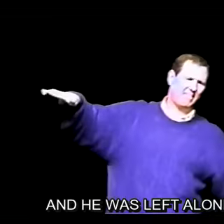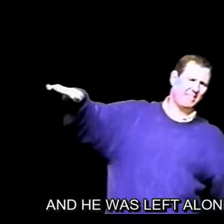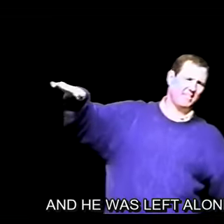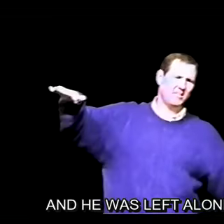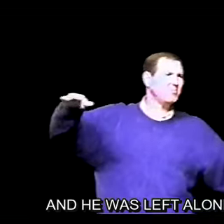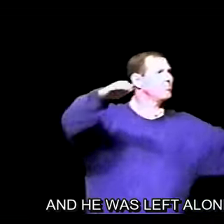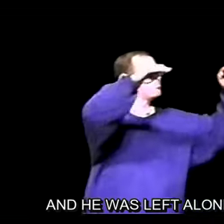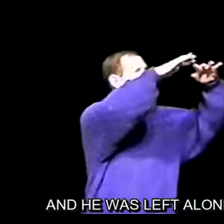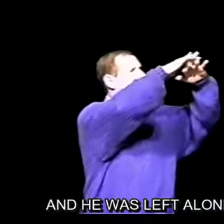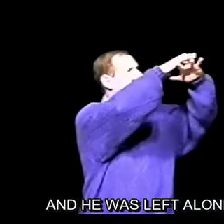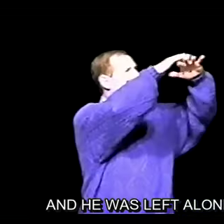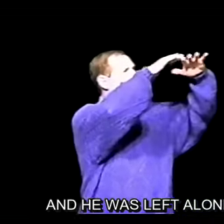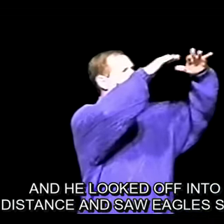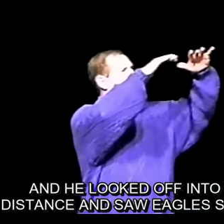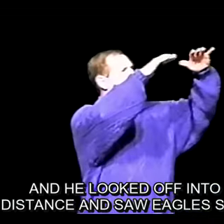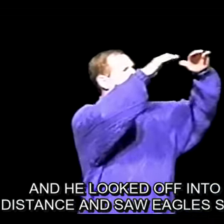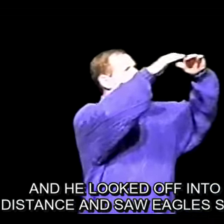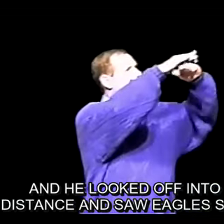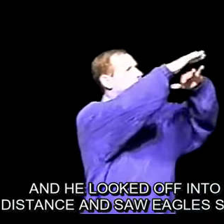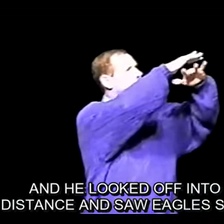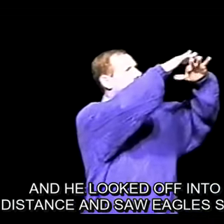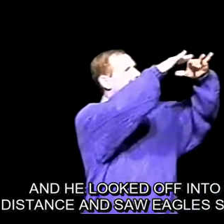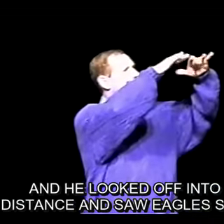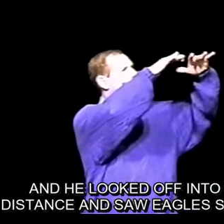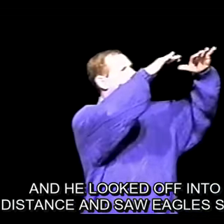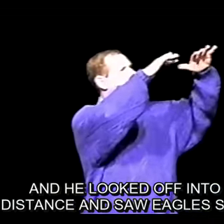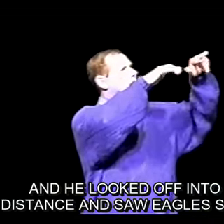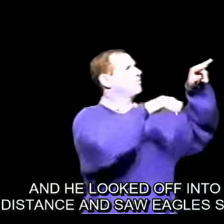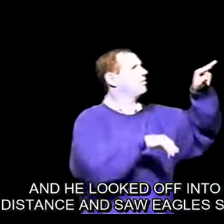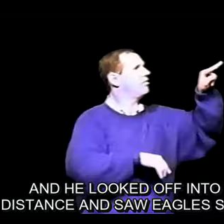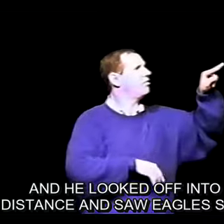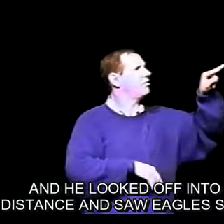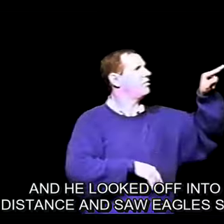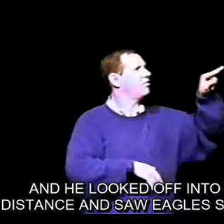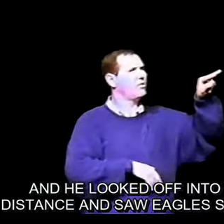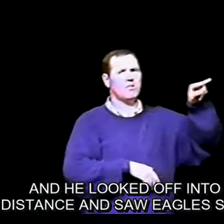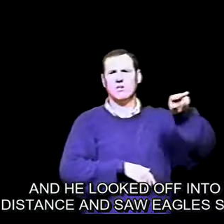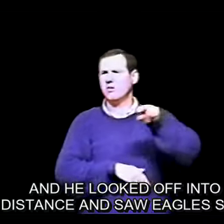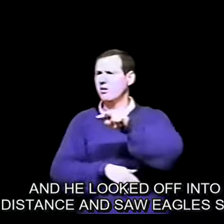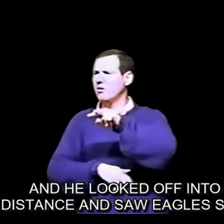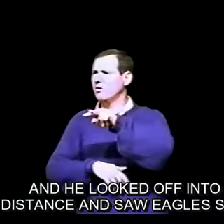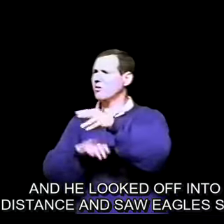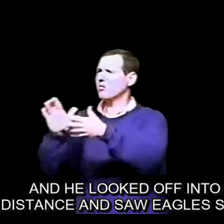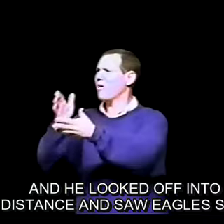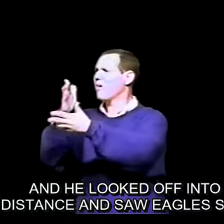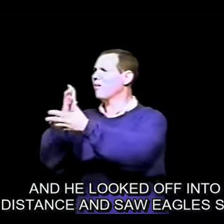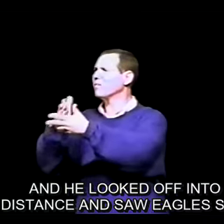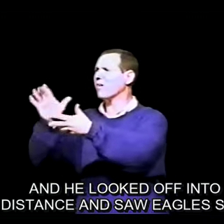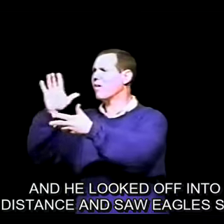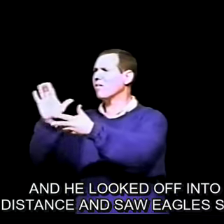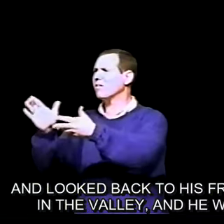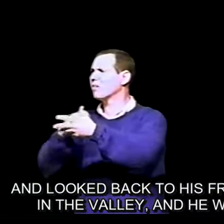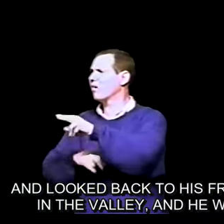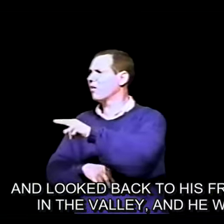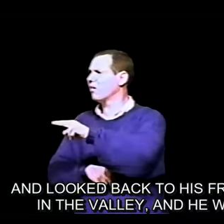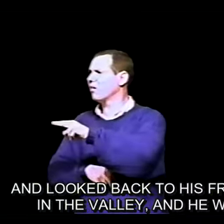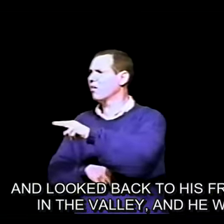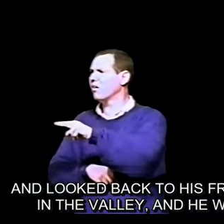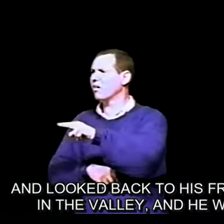And he looked off into the distance and saw eagles soaring, and looked back to his friends in